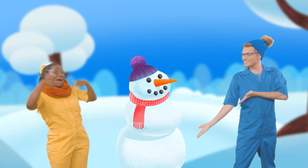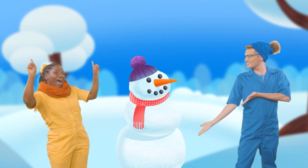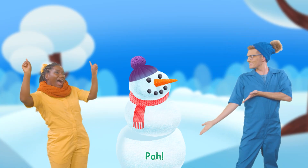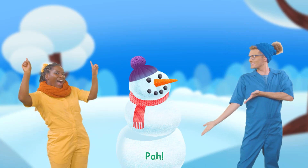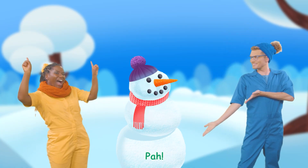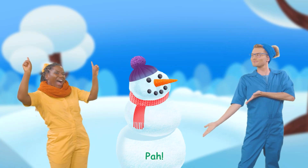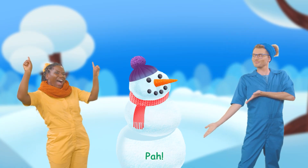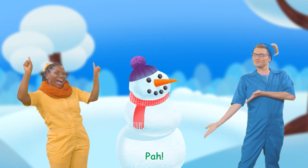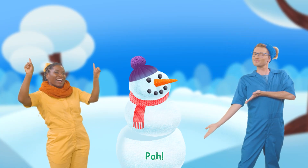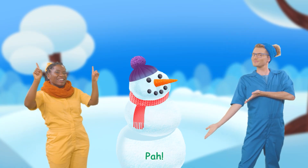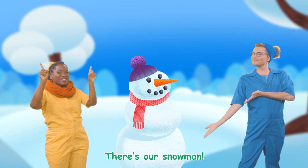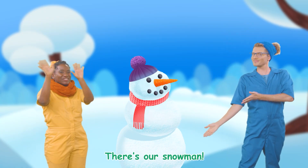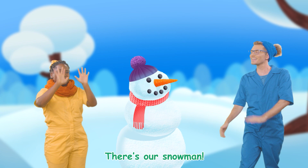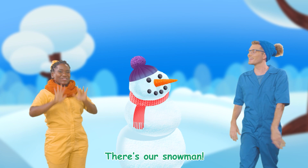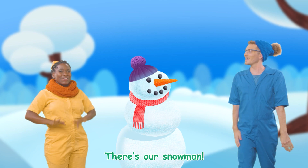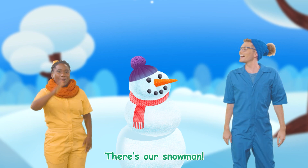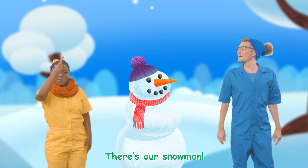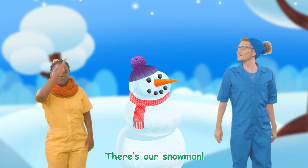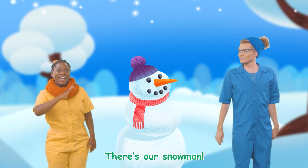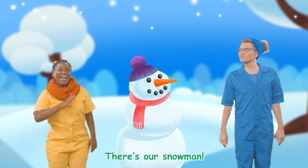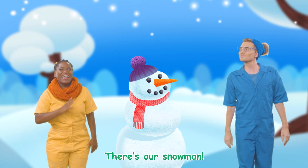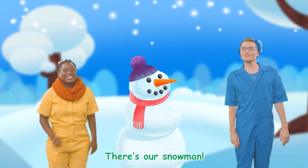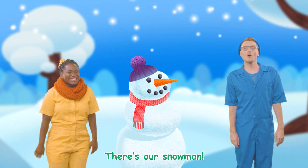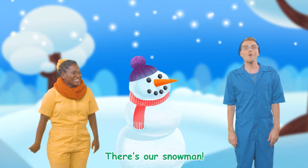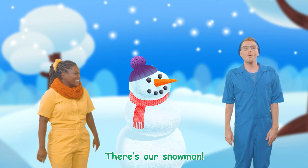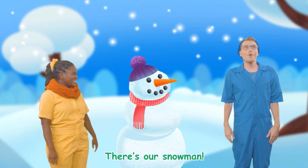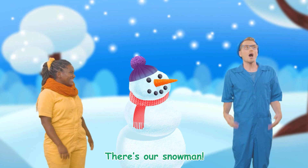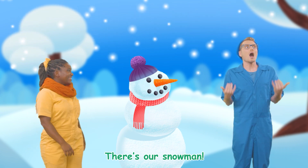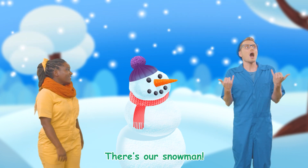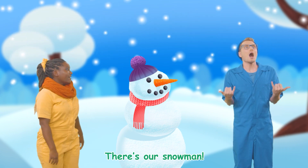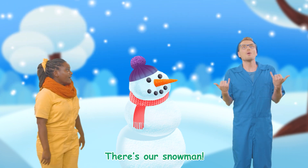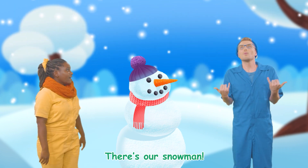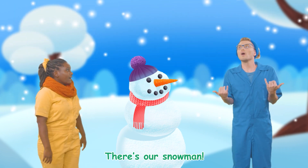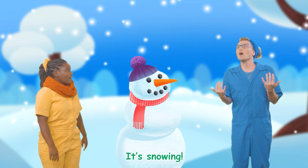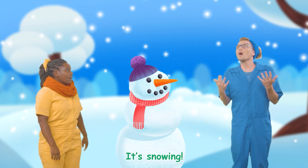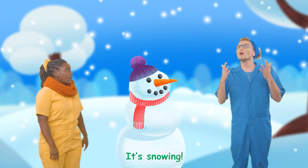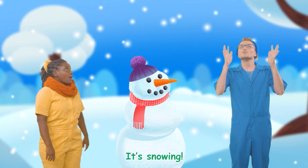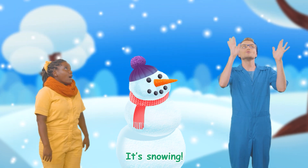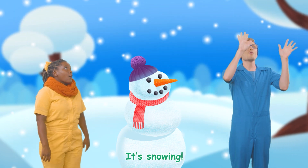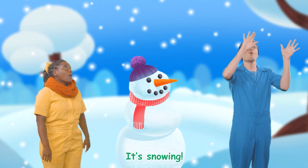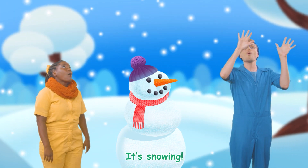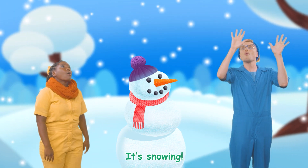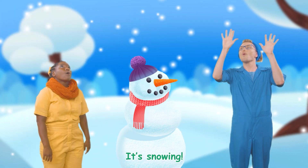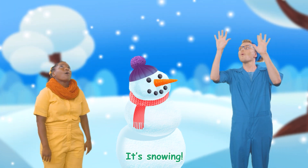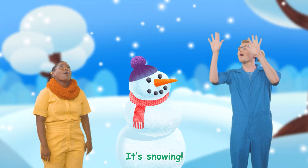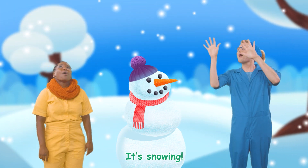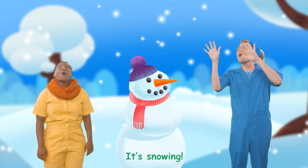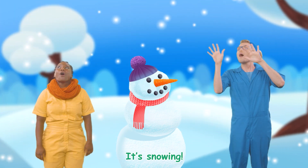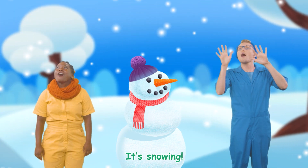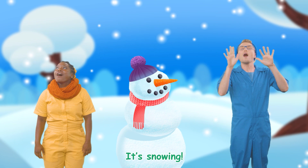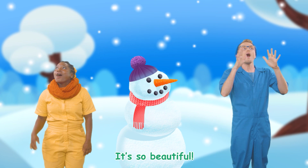Ha! There's our snowman! Ooh! It's snowing! It's